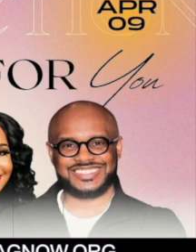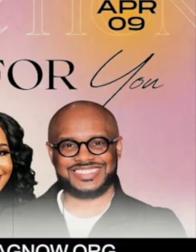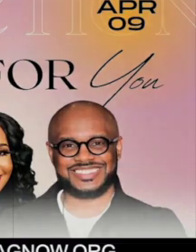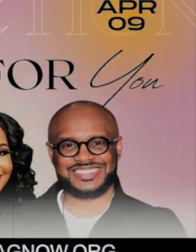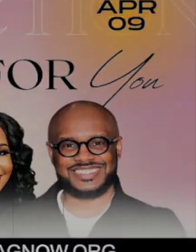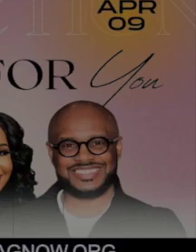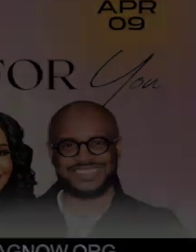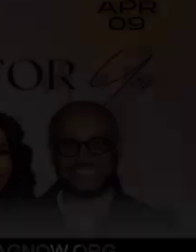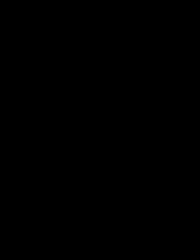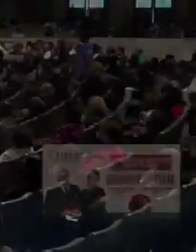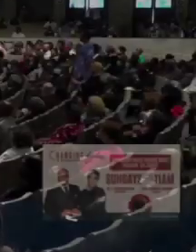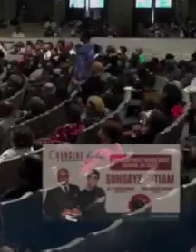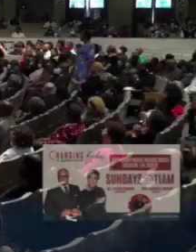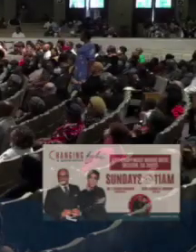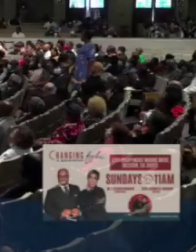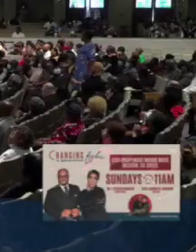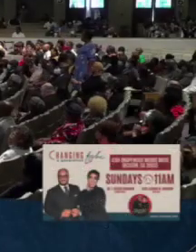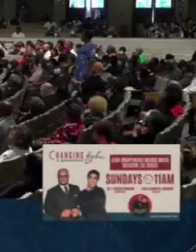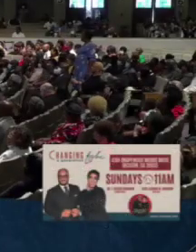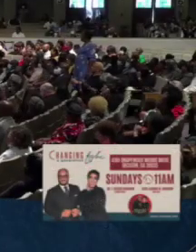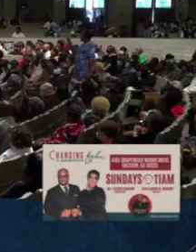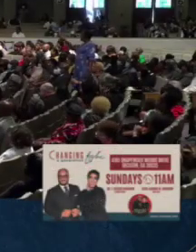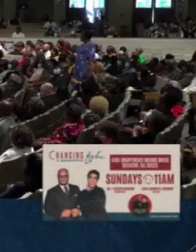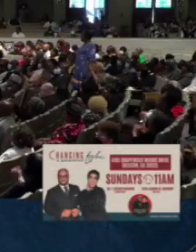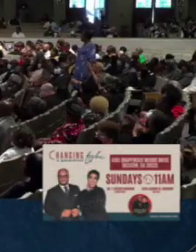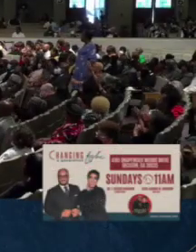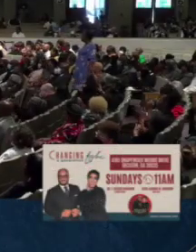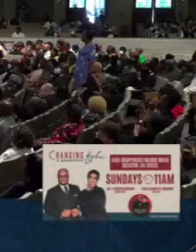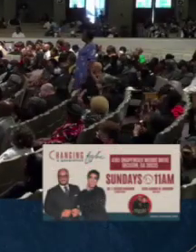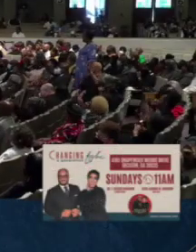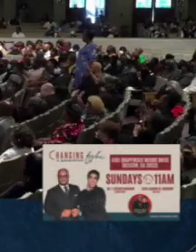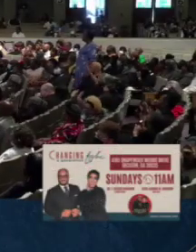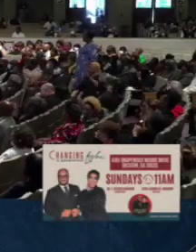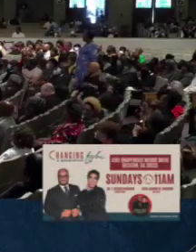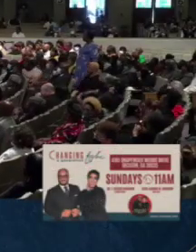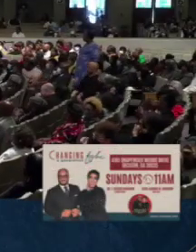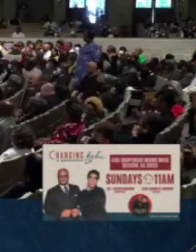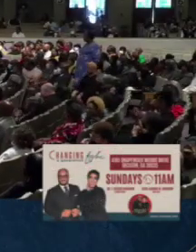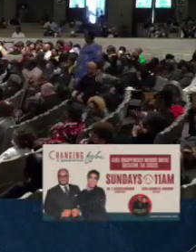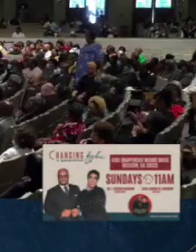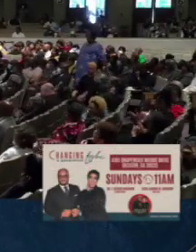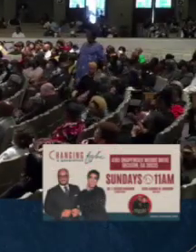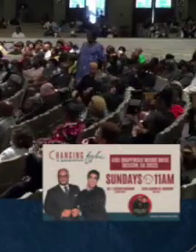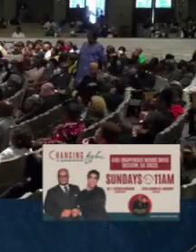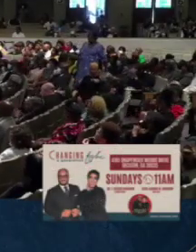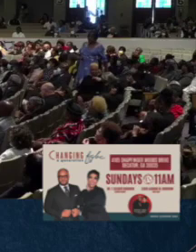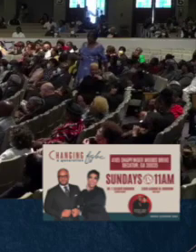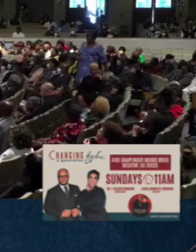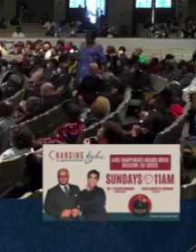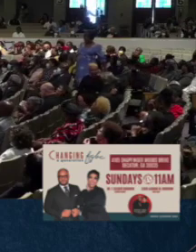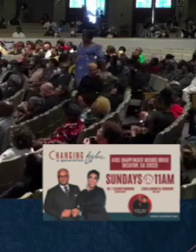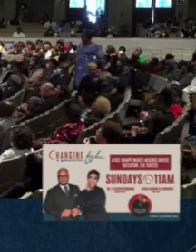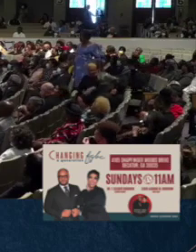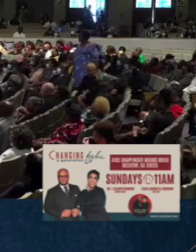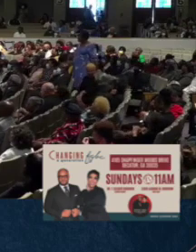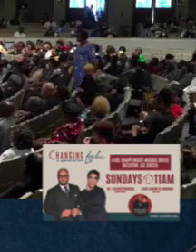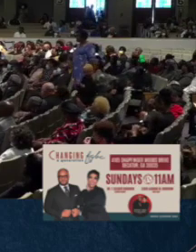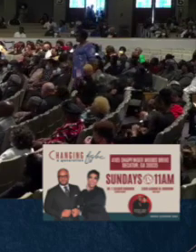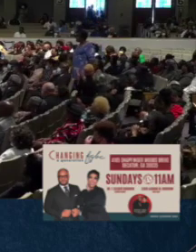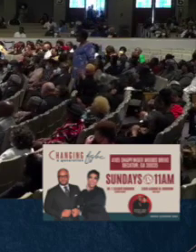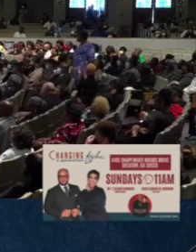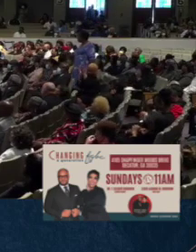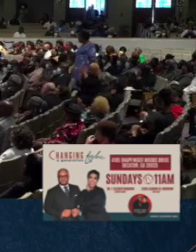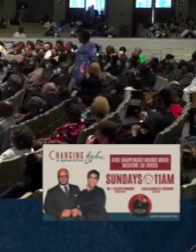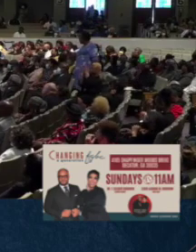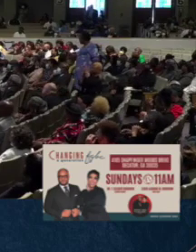houseofgreater.org. Coming up on Greater Change Ministries. I'm a witness. When you get higher in